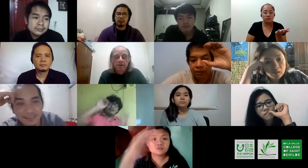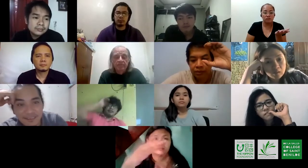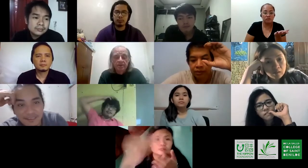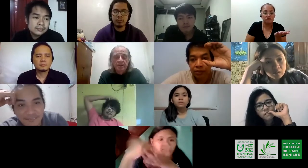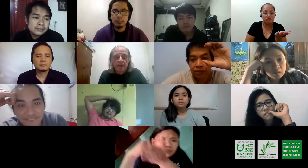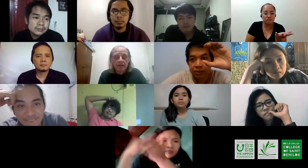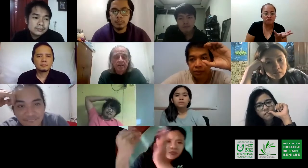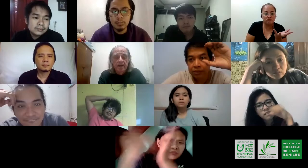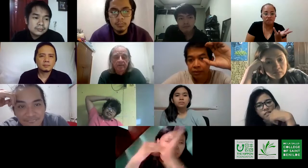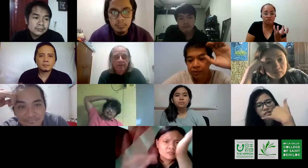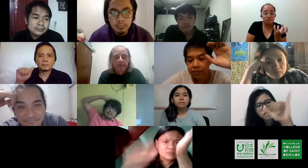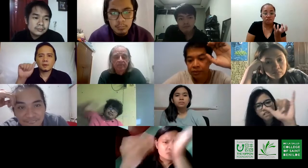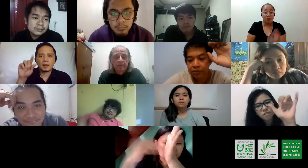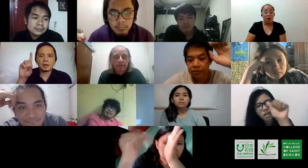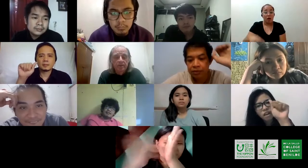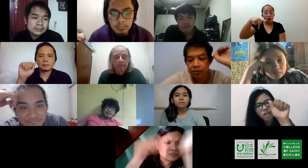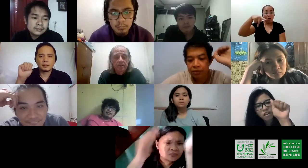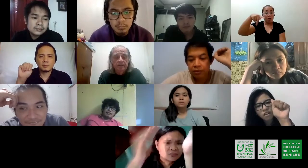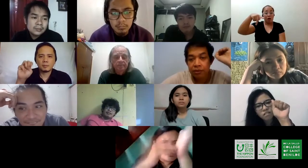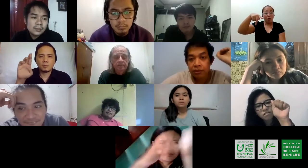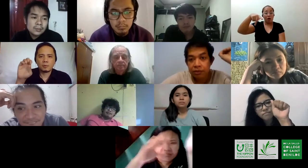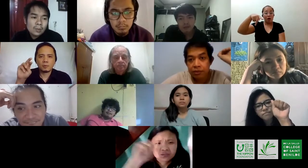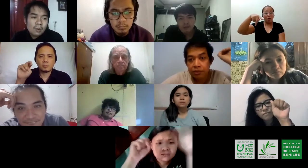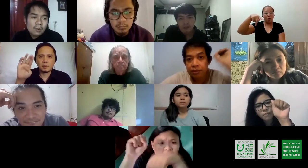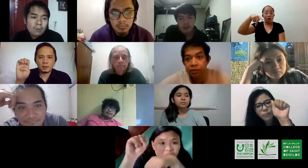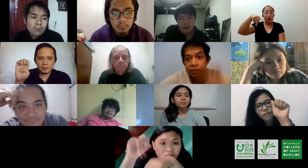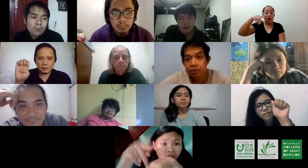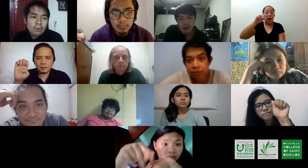Does Providence Island have a deaf community?